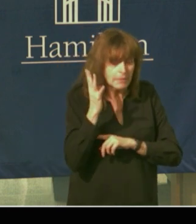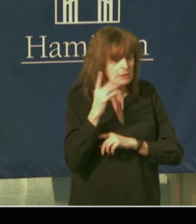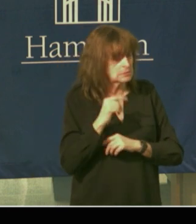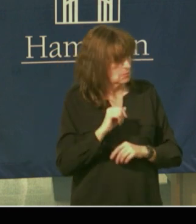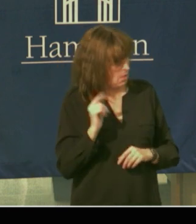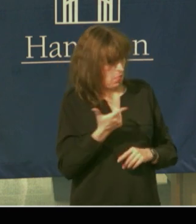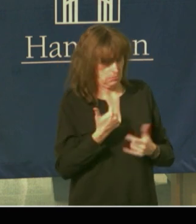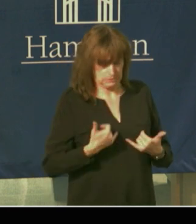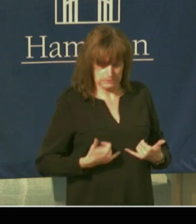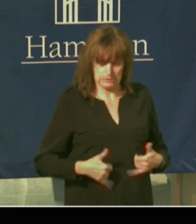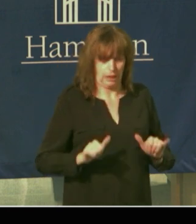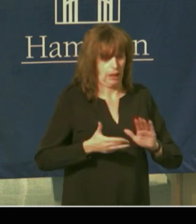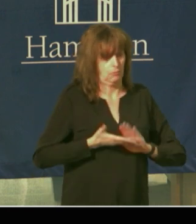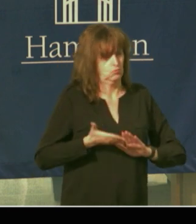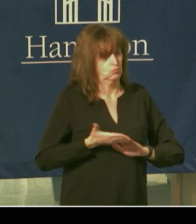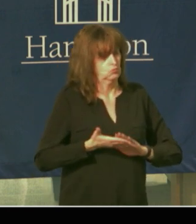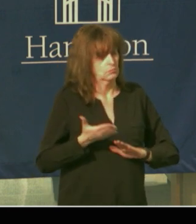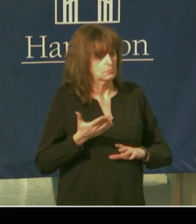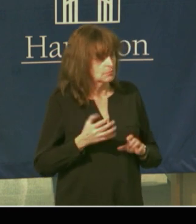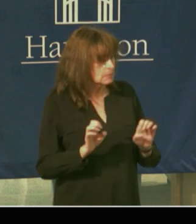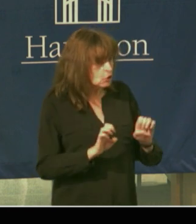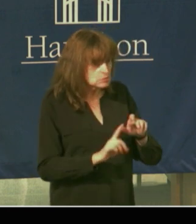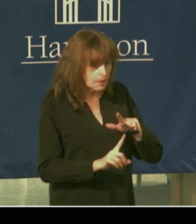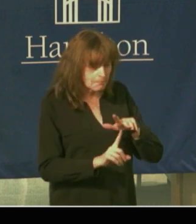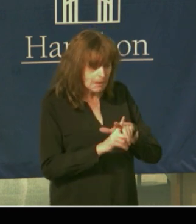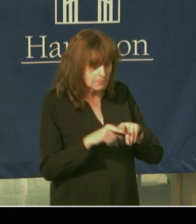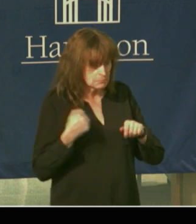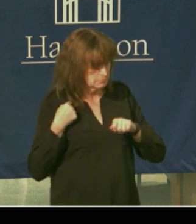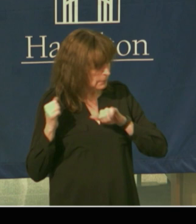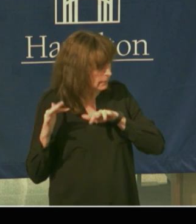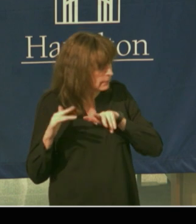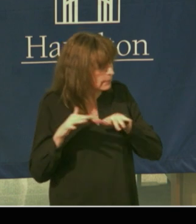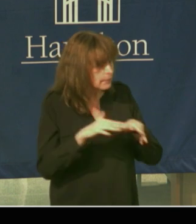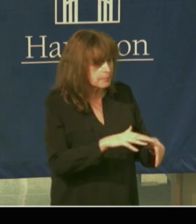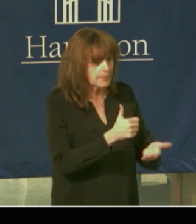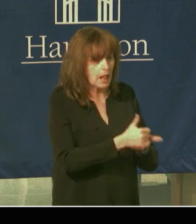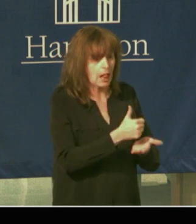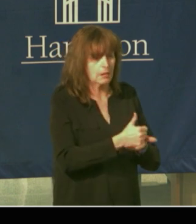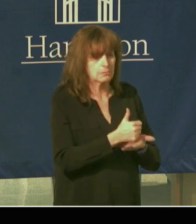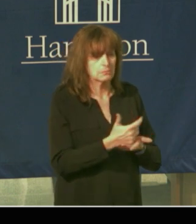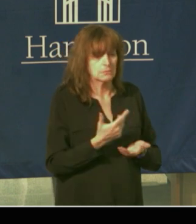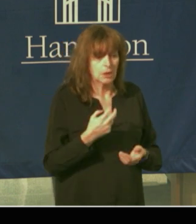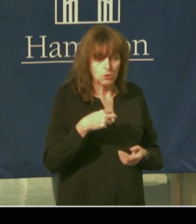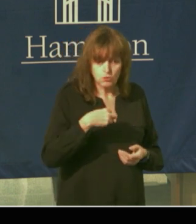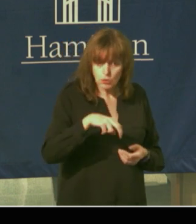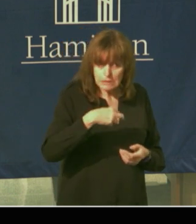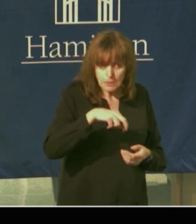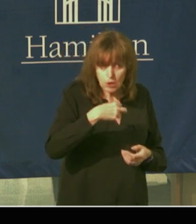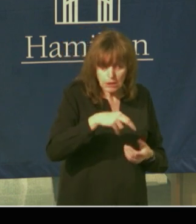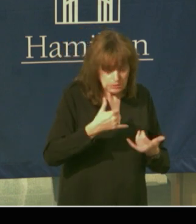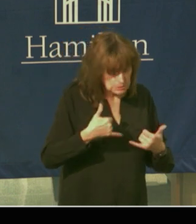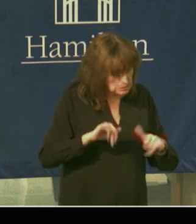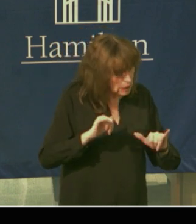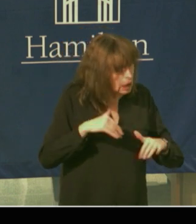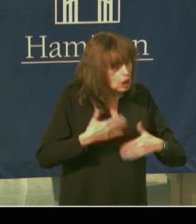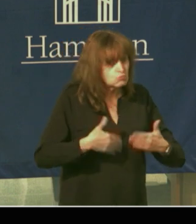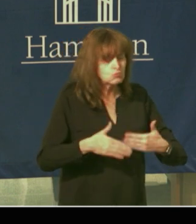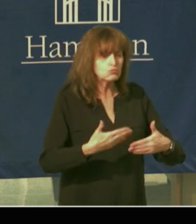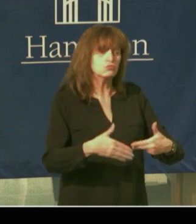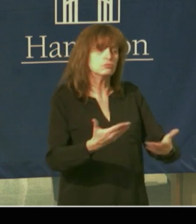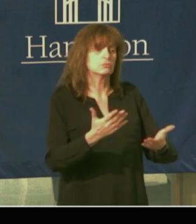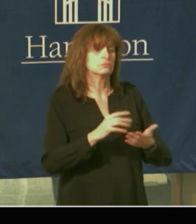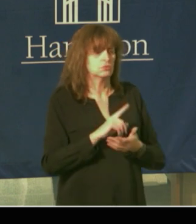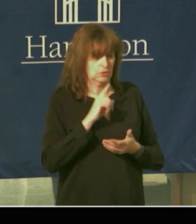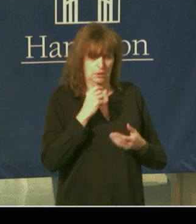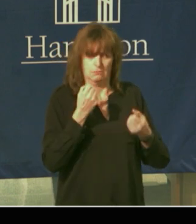have emergencies, we'll be there. We've talked about transit. It's a service that we're going to continue to operate. So things like that have been unaffected, and